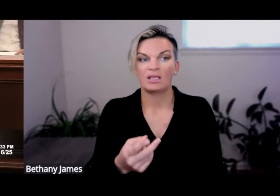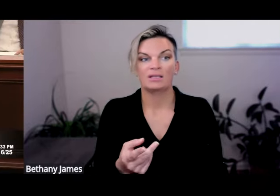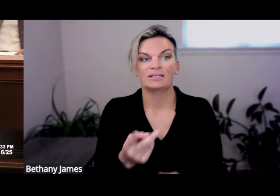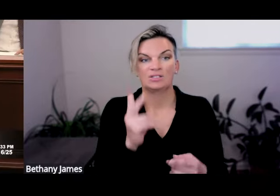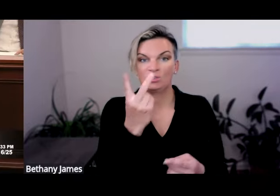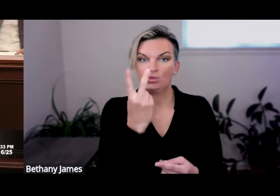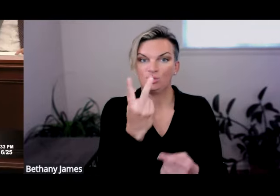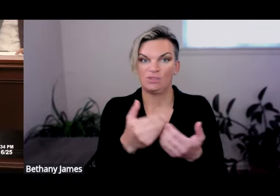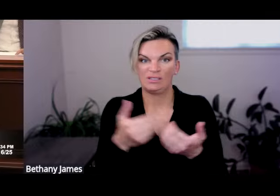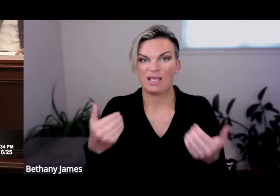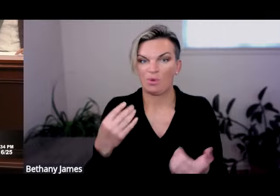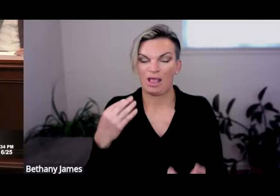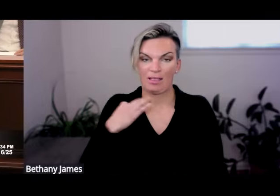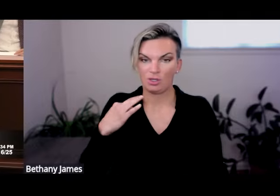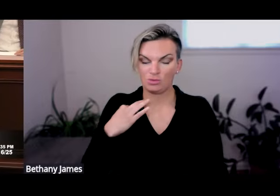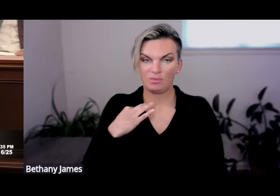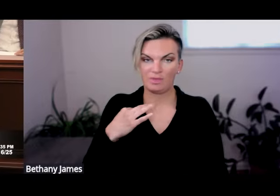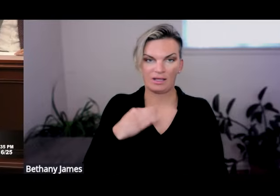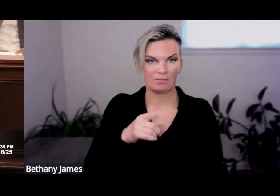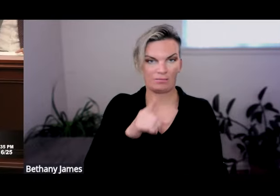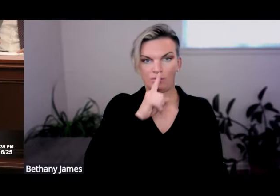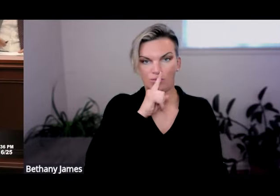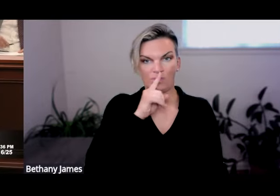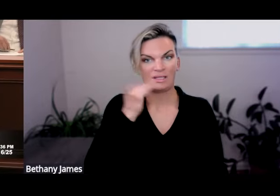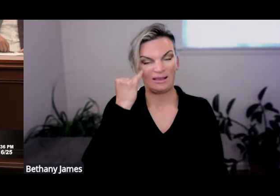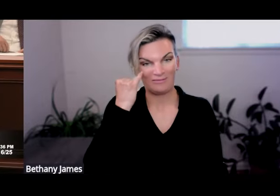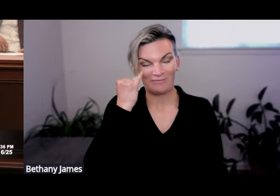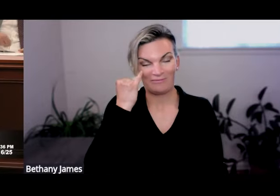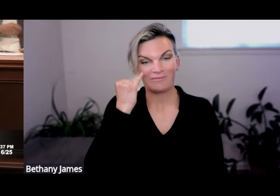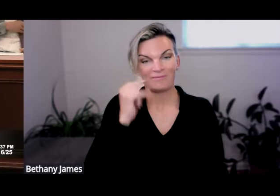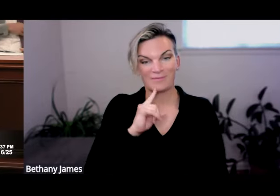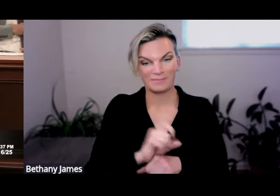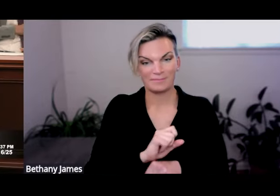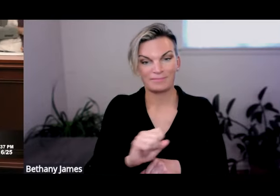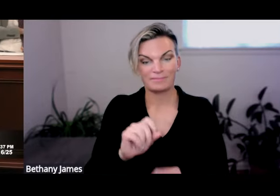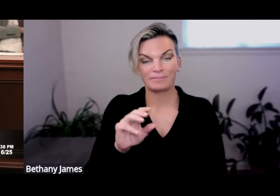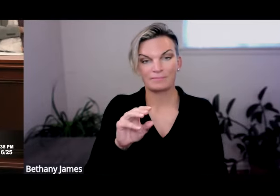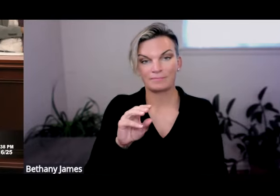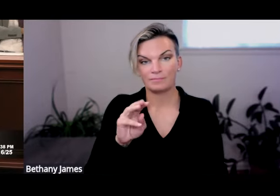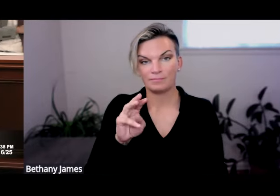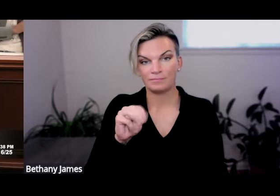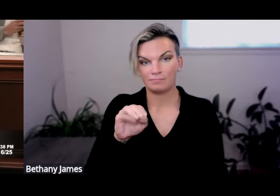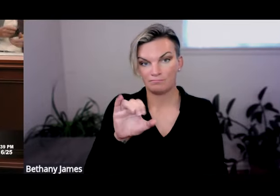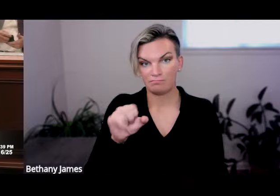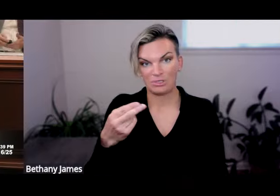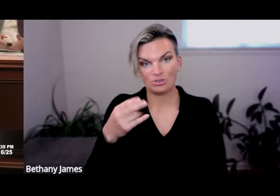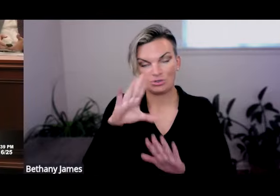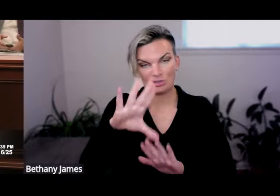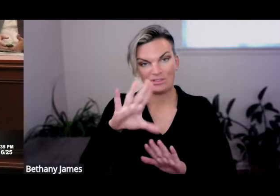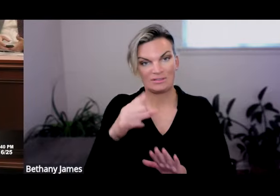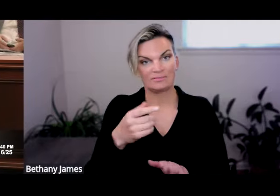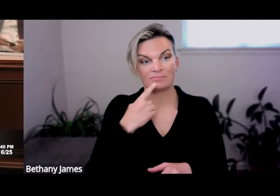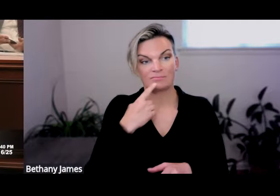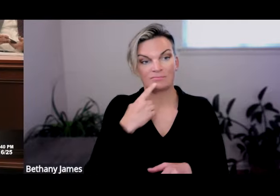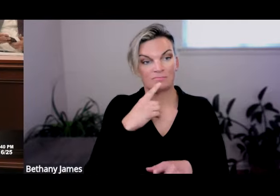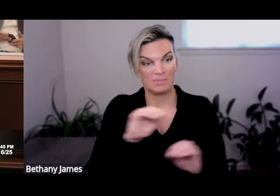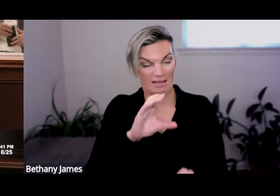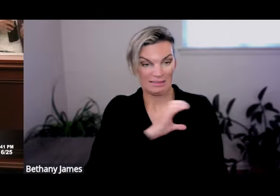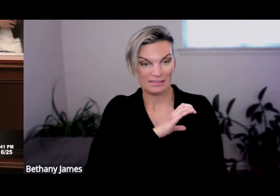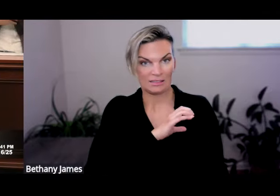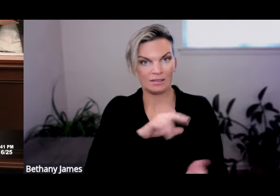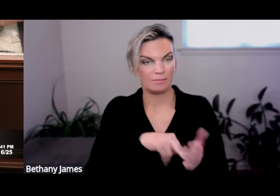There's no disagreement that if Michigan says, that you can't vote as a non-citizen, you can't vote in